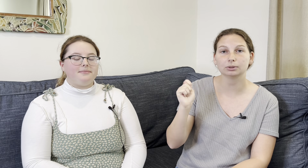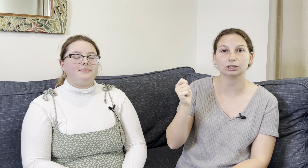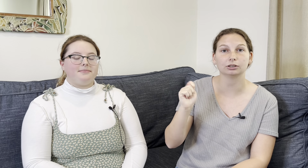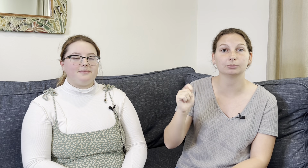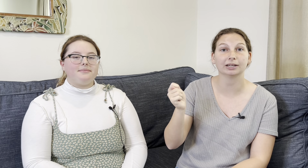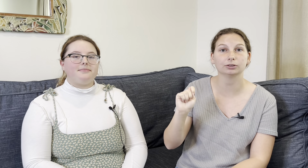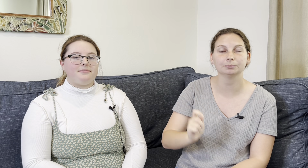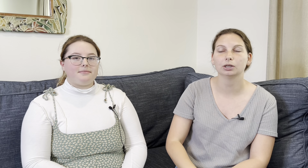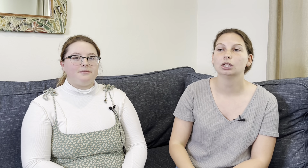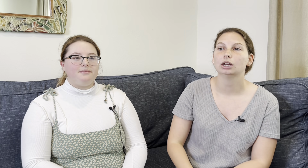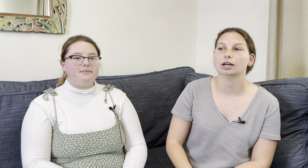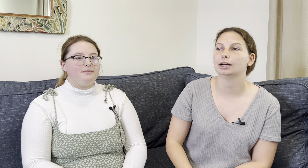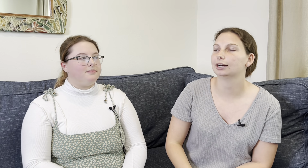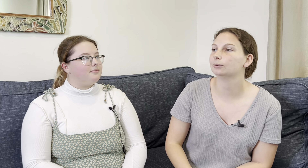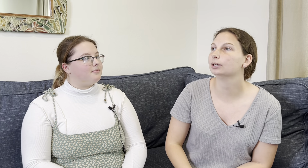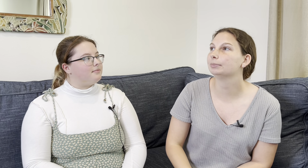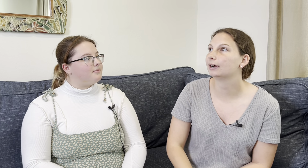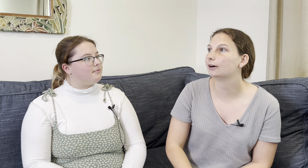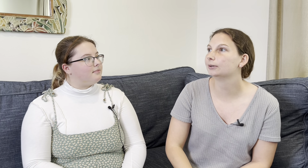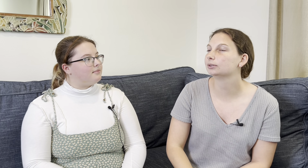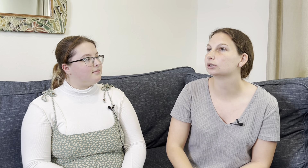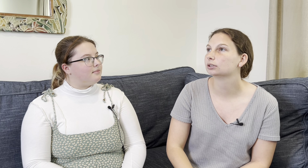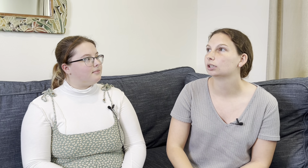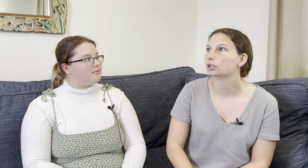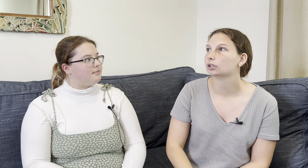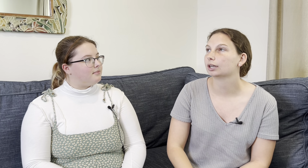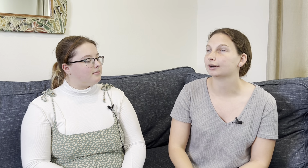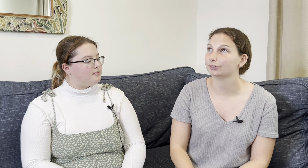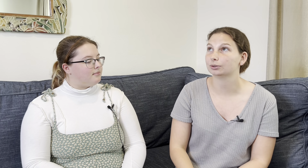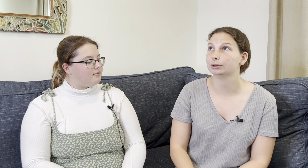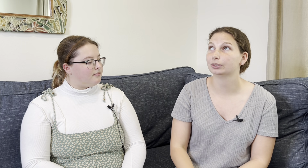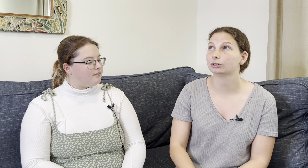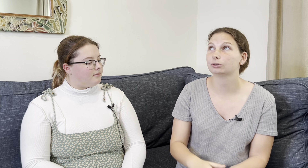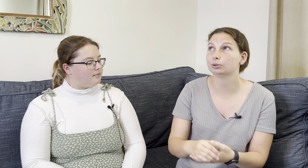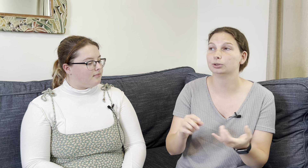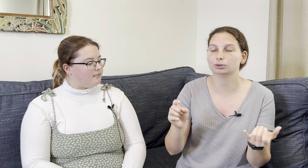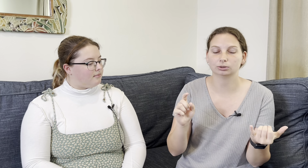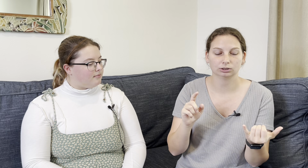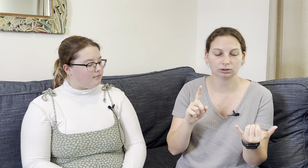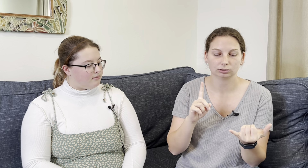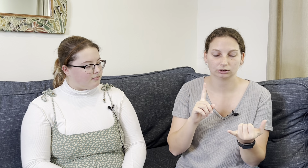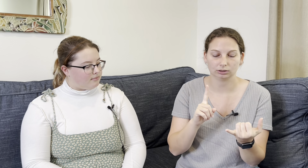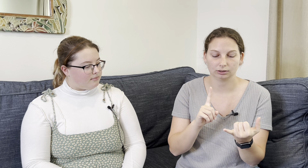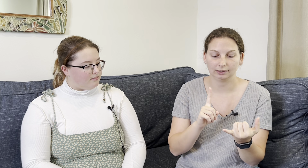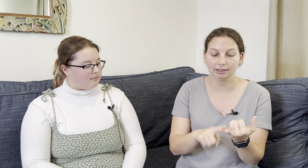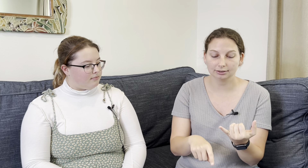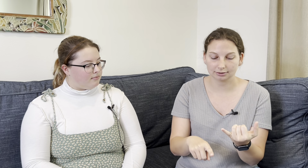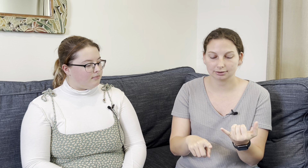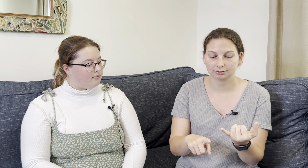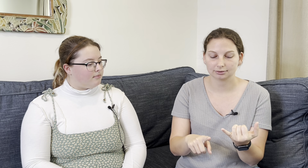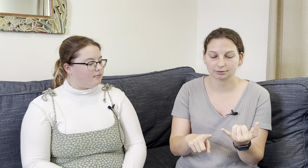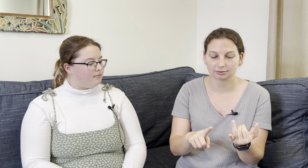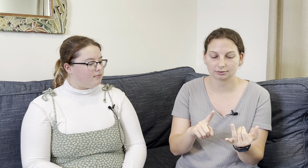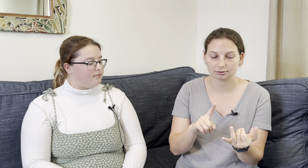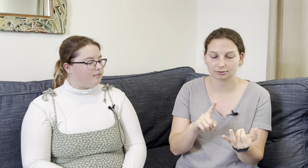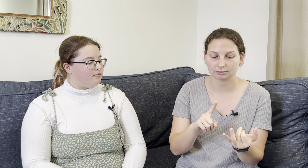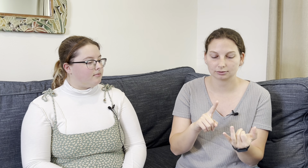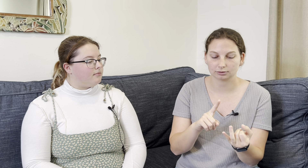go to the bathroom. What about, okay, so we went through eat,